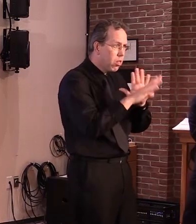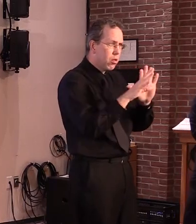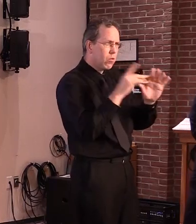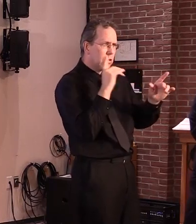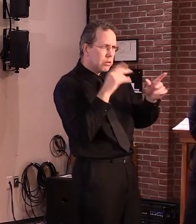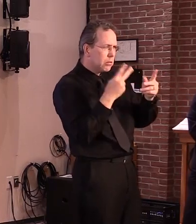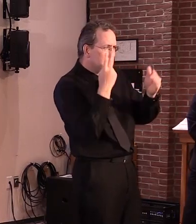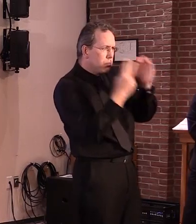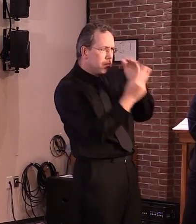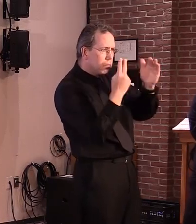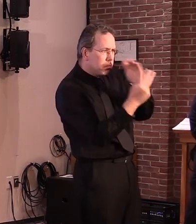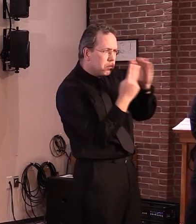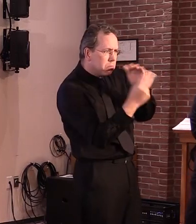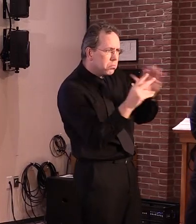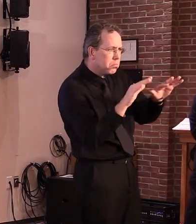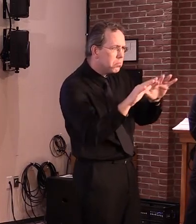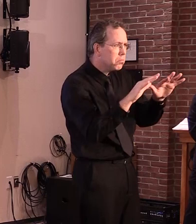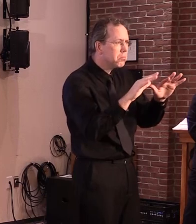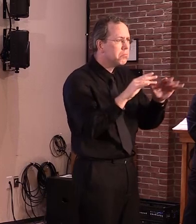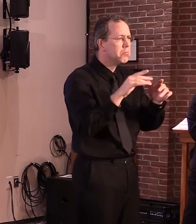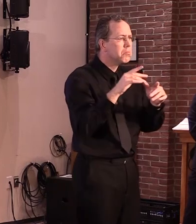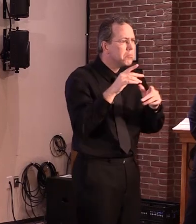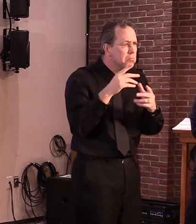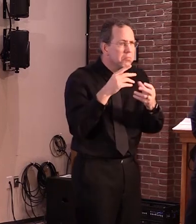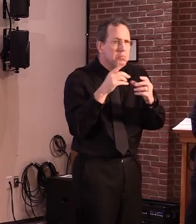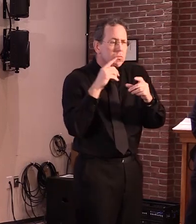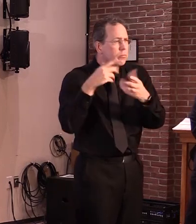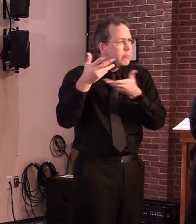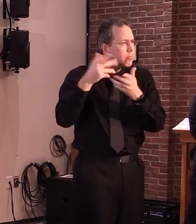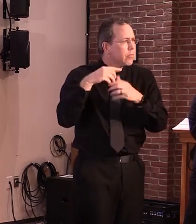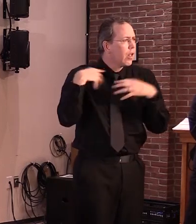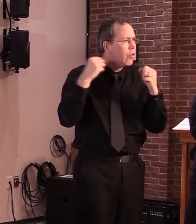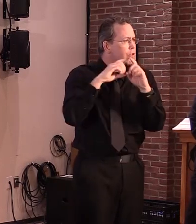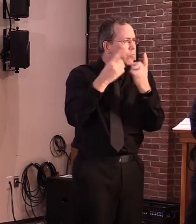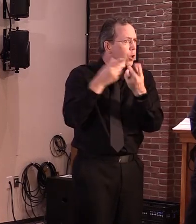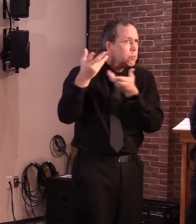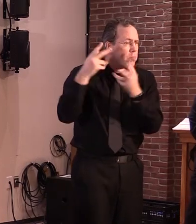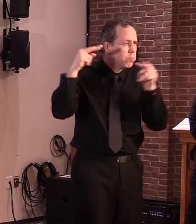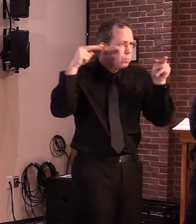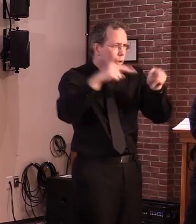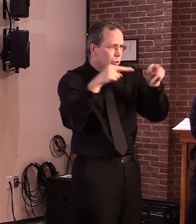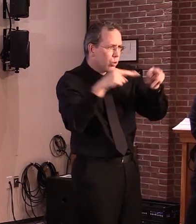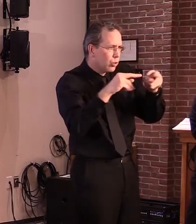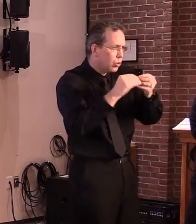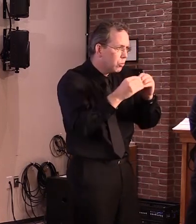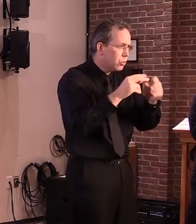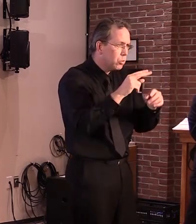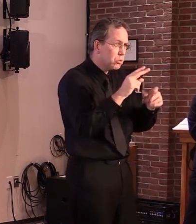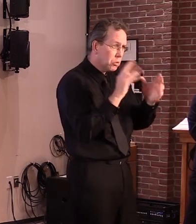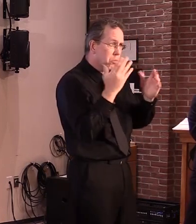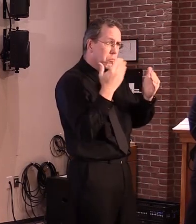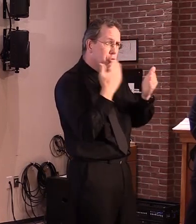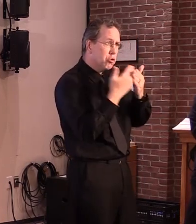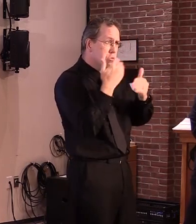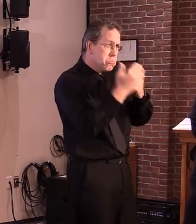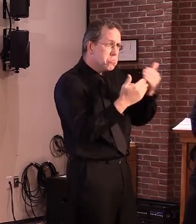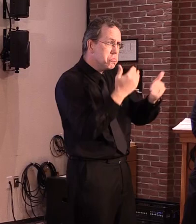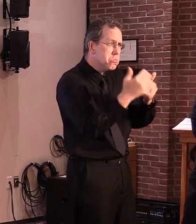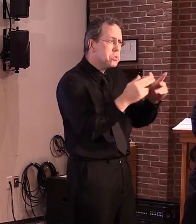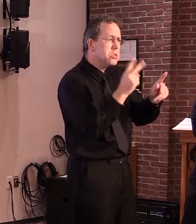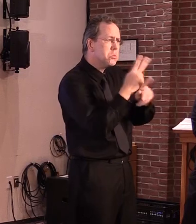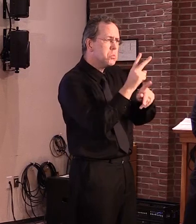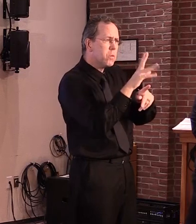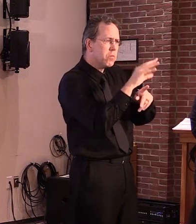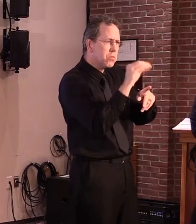and the health department and so forth, just really analyzing the data. And so if it looks like over the next 2 weeks